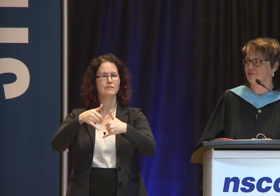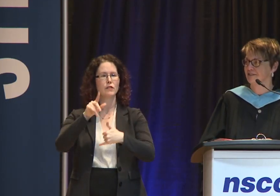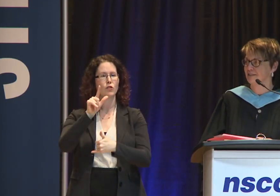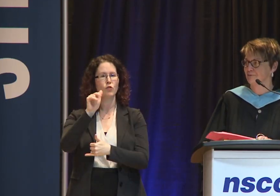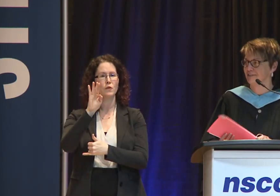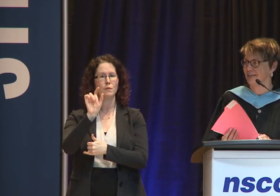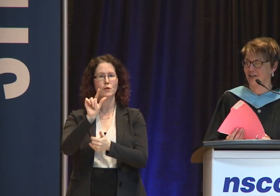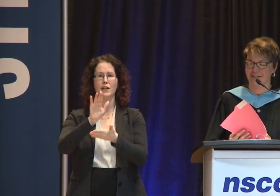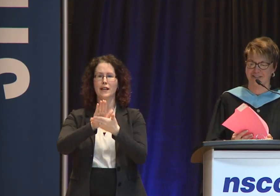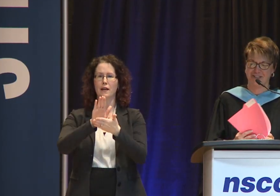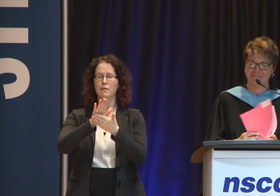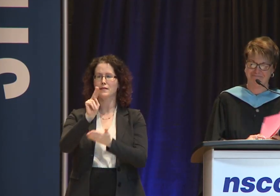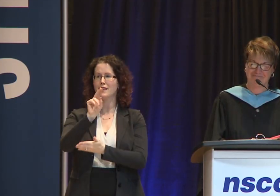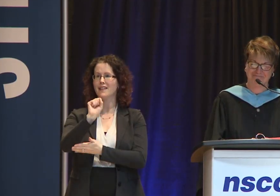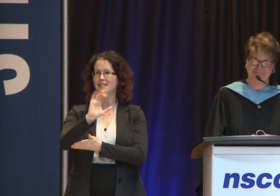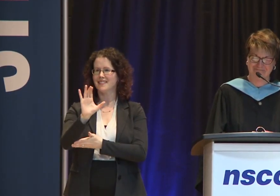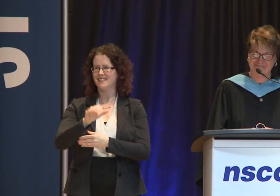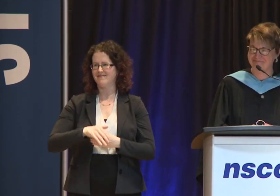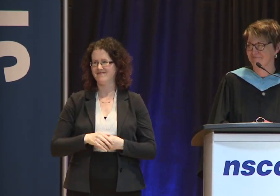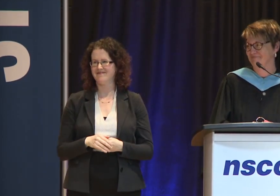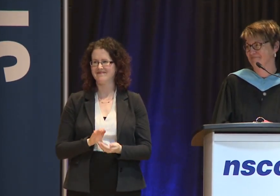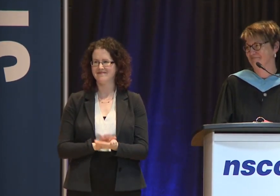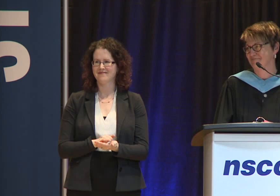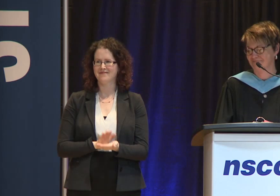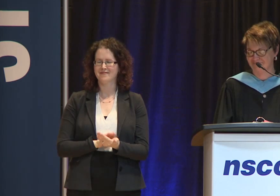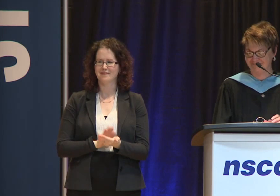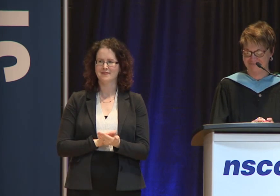Nova Scotia Community College.